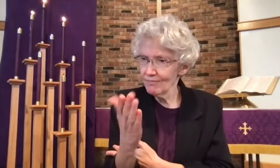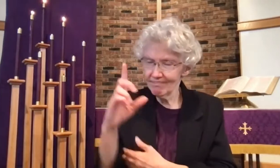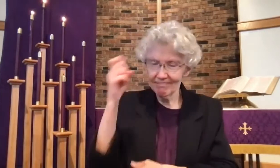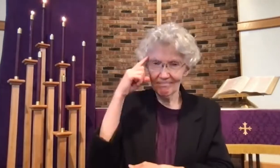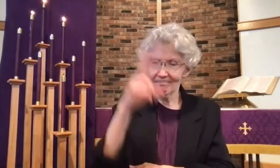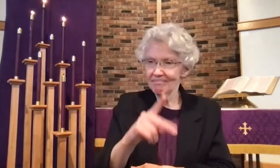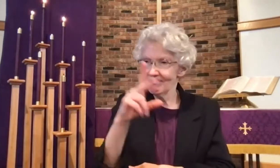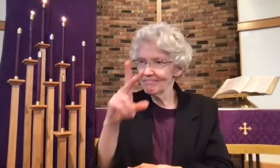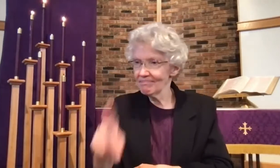And then the next morning,